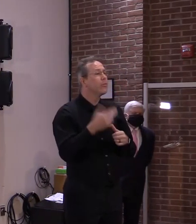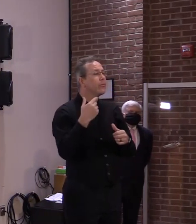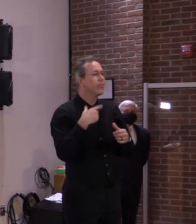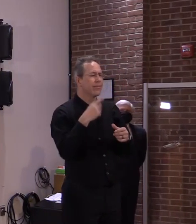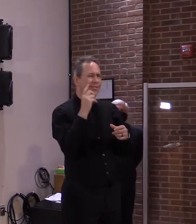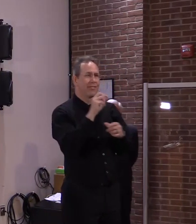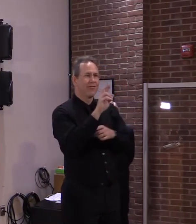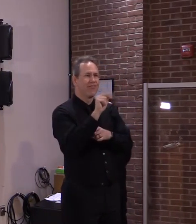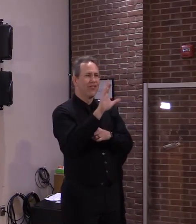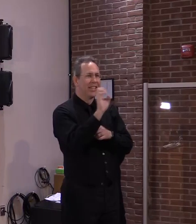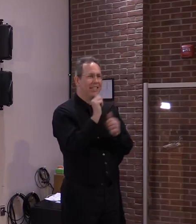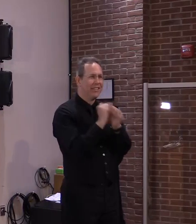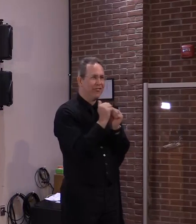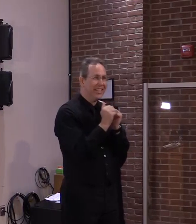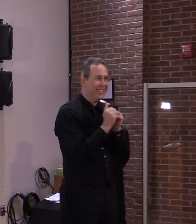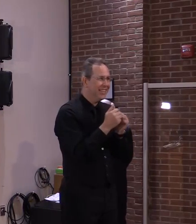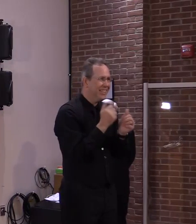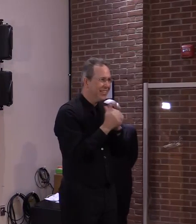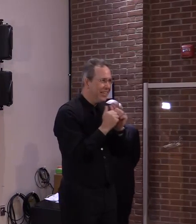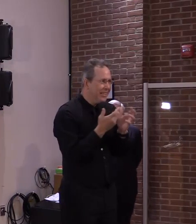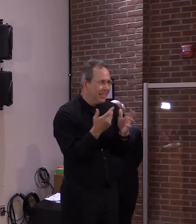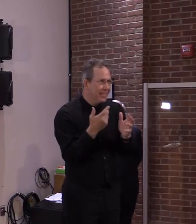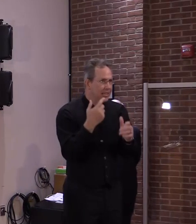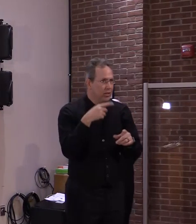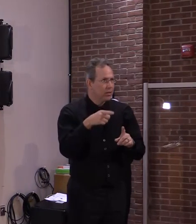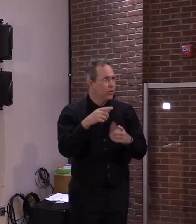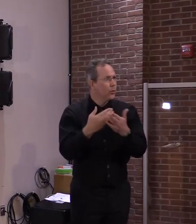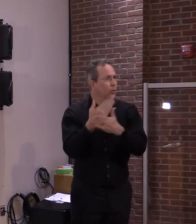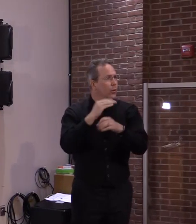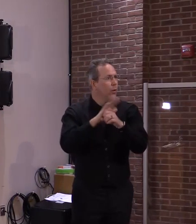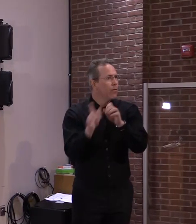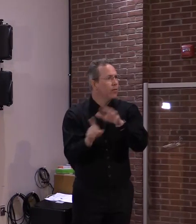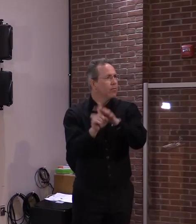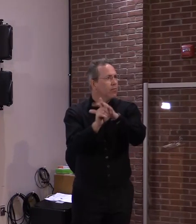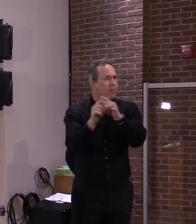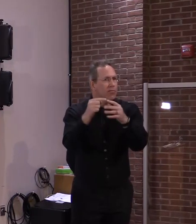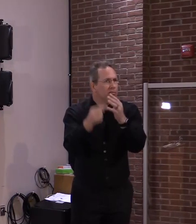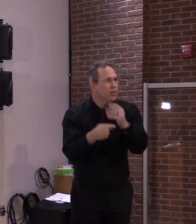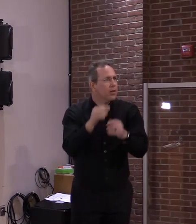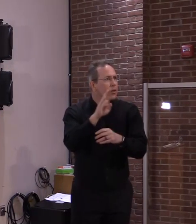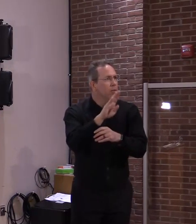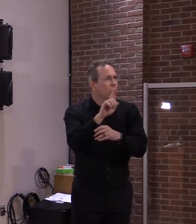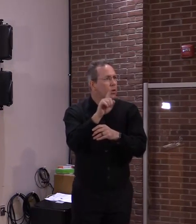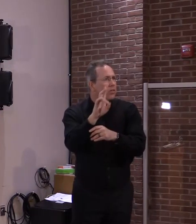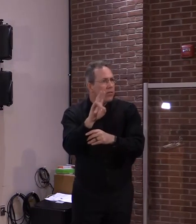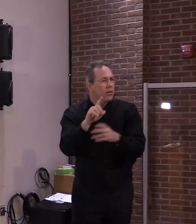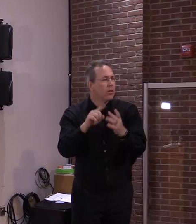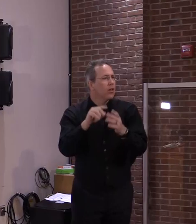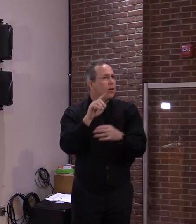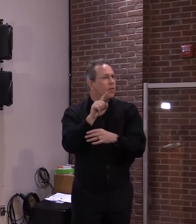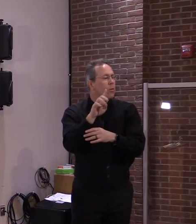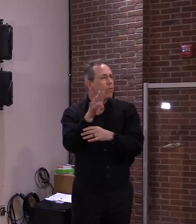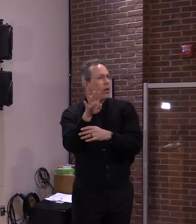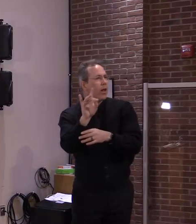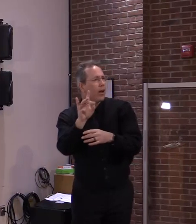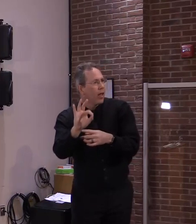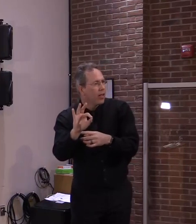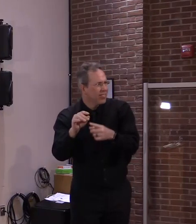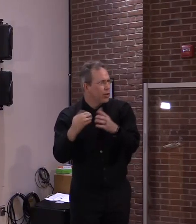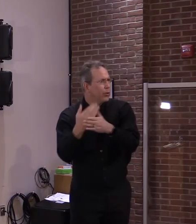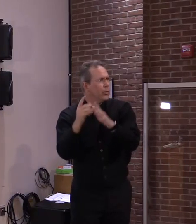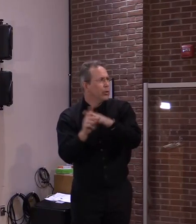vaccination increasing at a time with adherence to all of the other guidances would get us to the same finish